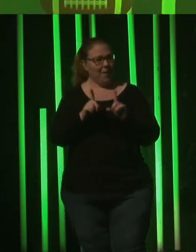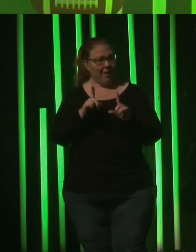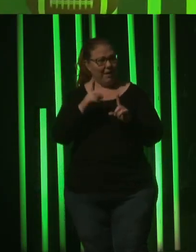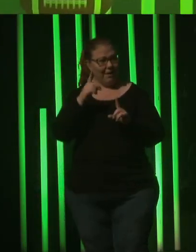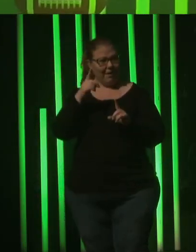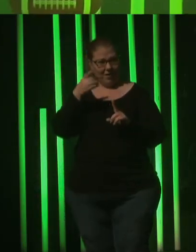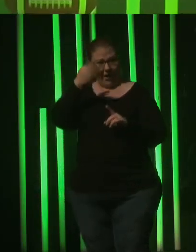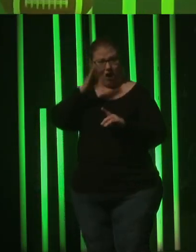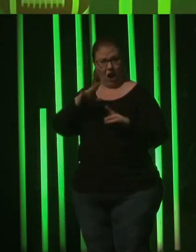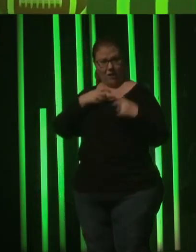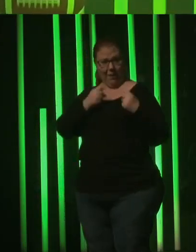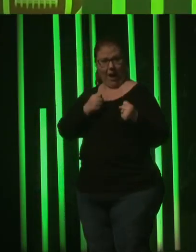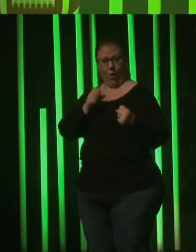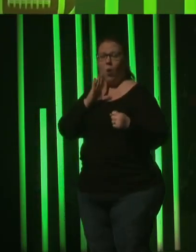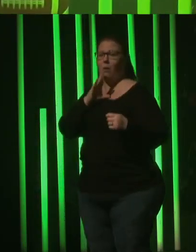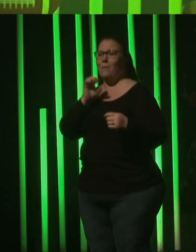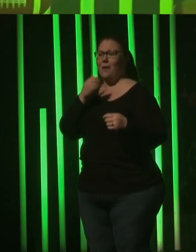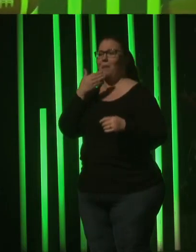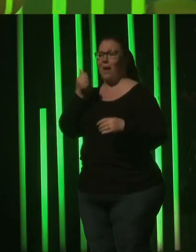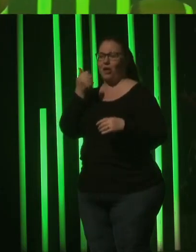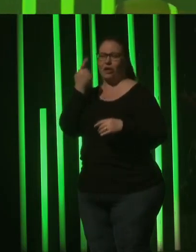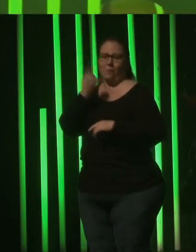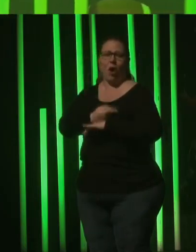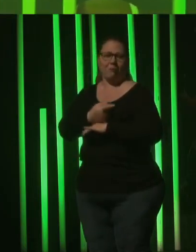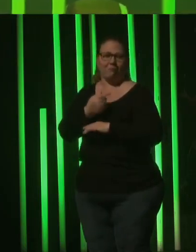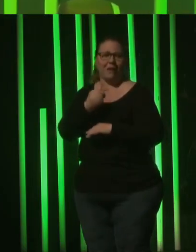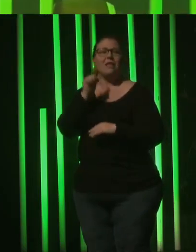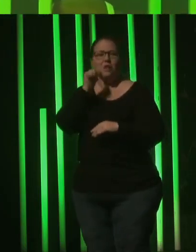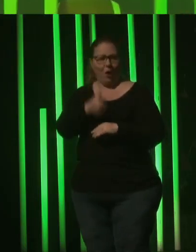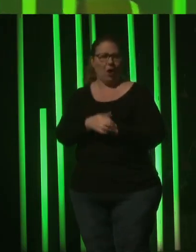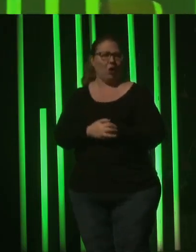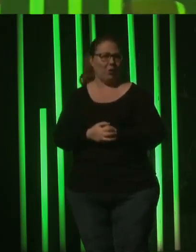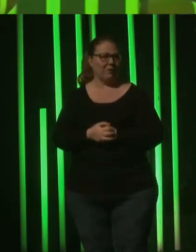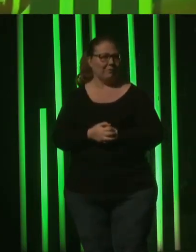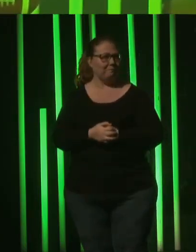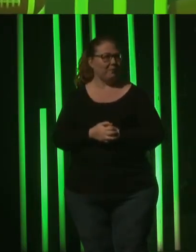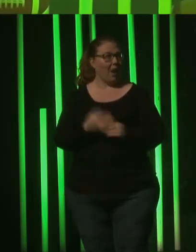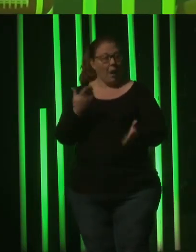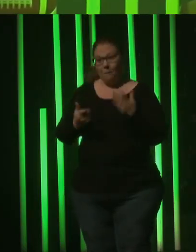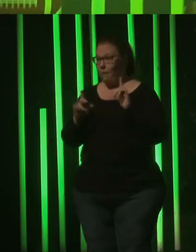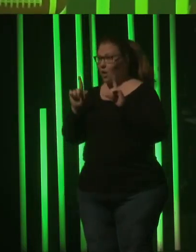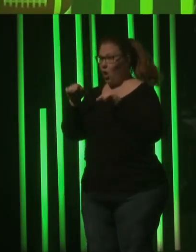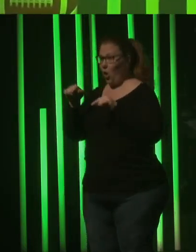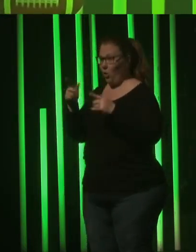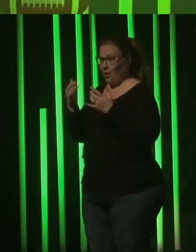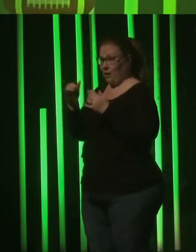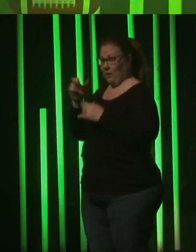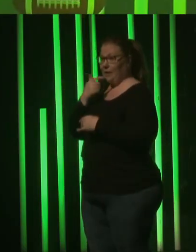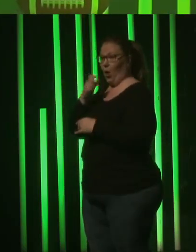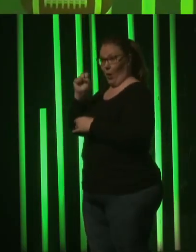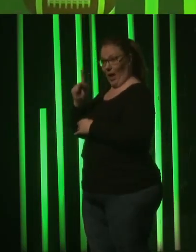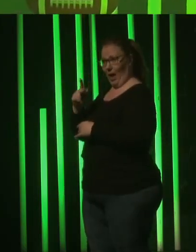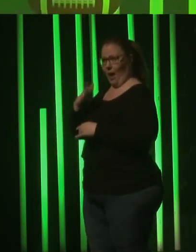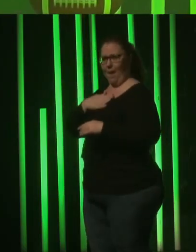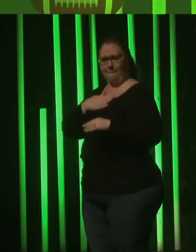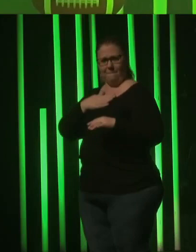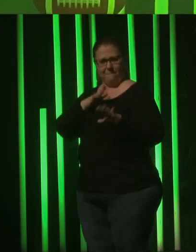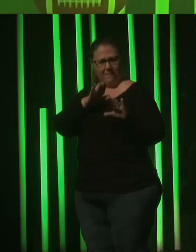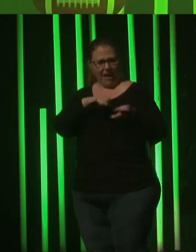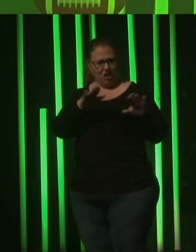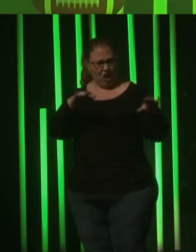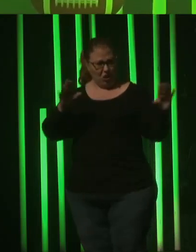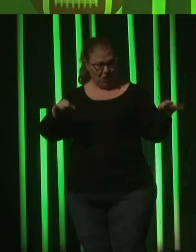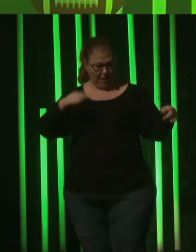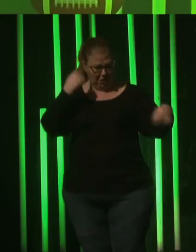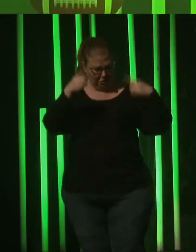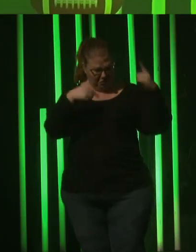God's power, it's gonna be better tomorrow. Or you may just go in and say, okay, look at my children now. They are tripping and